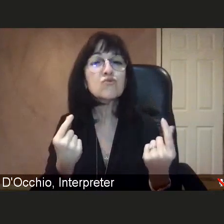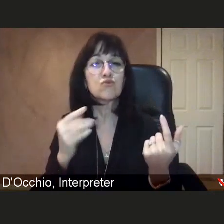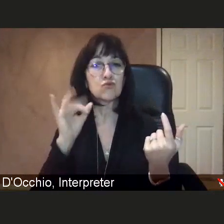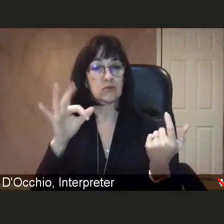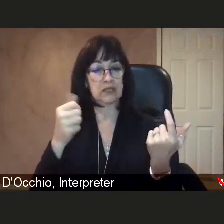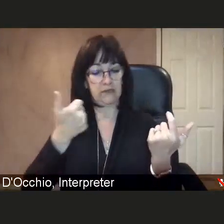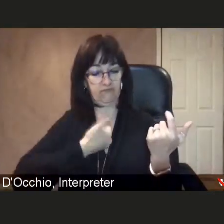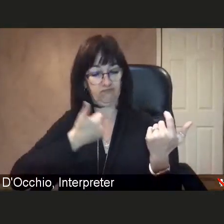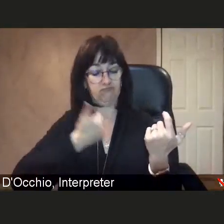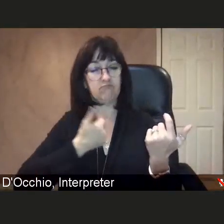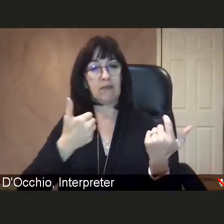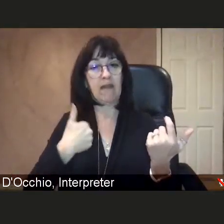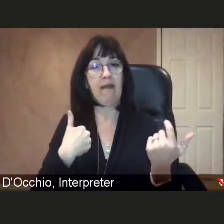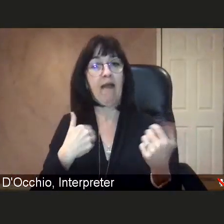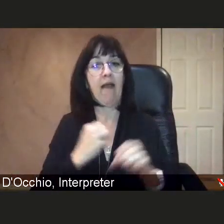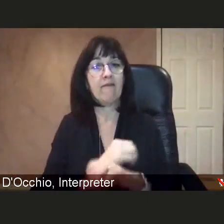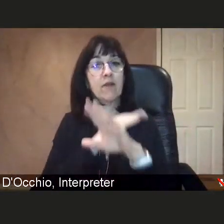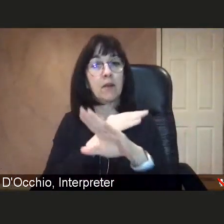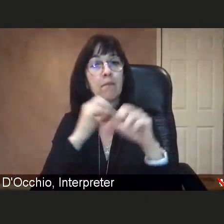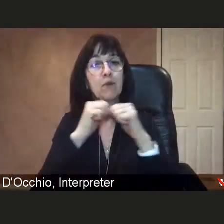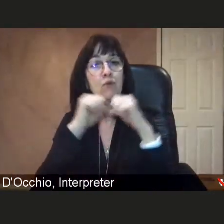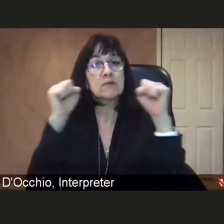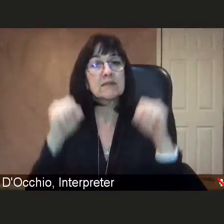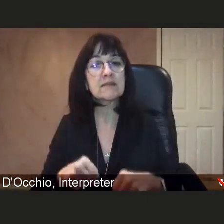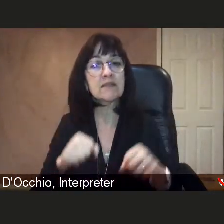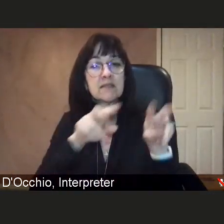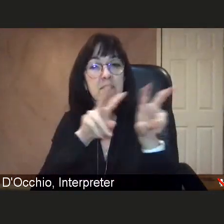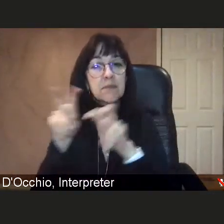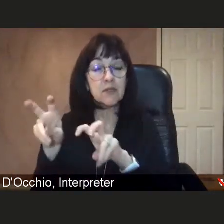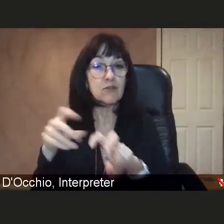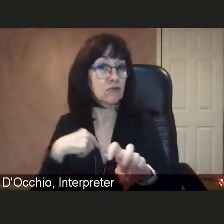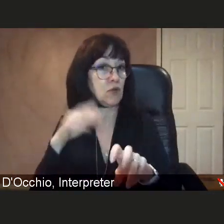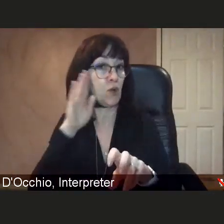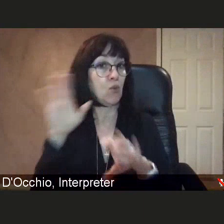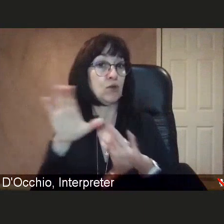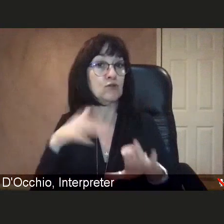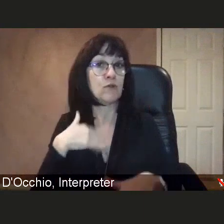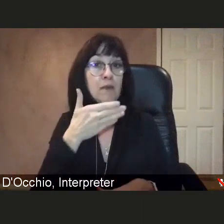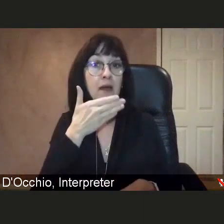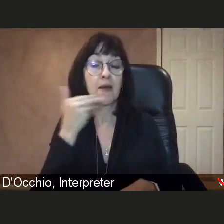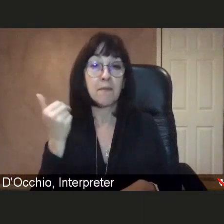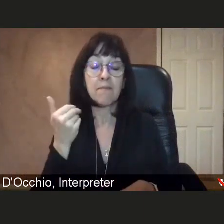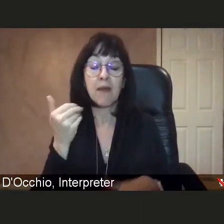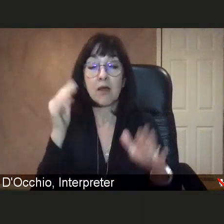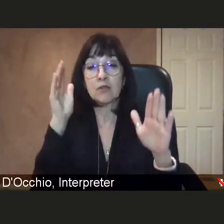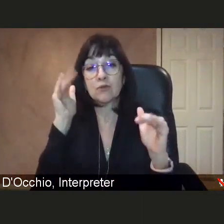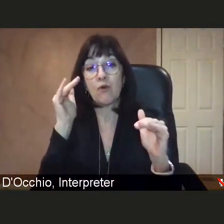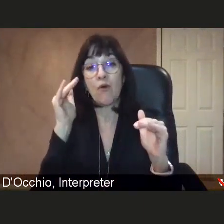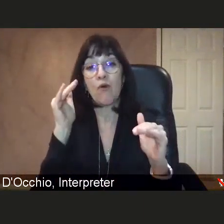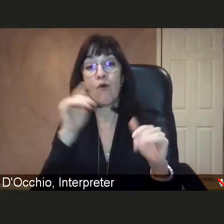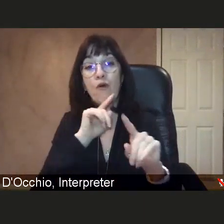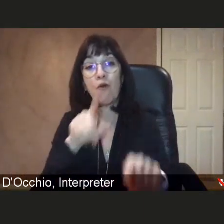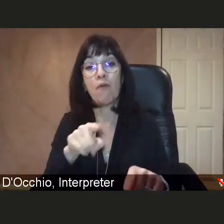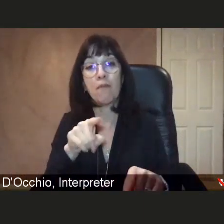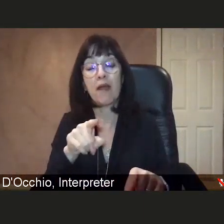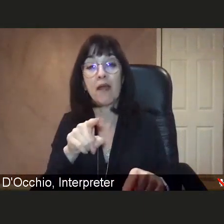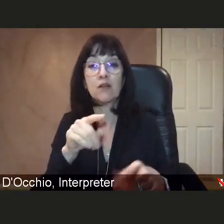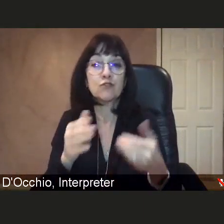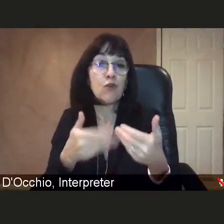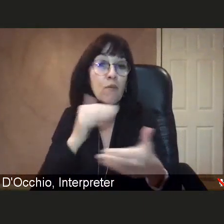going to do my best, and I hope that I answer the majority, if not all, of your questions. I think that it's